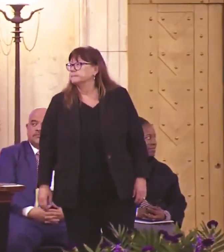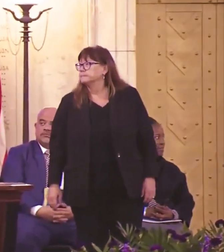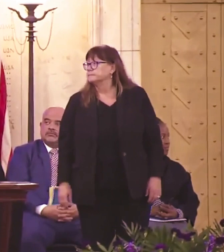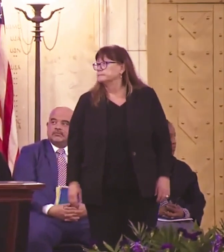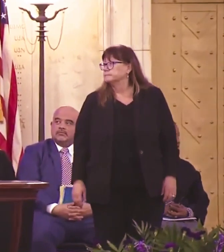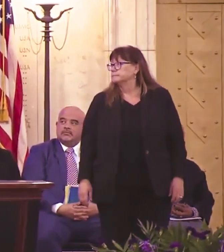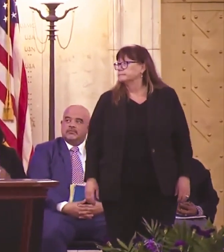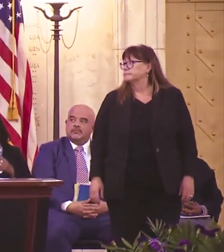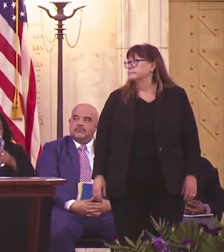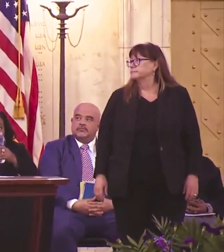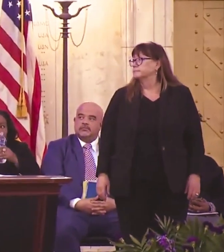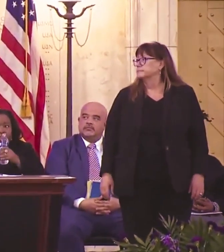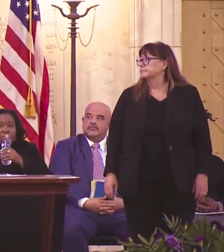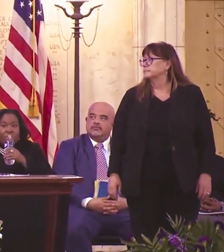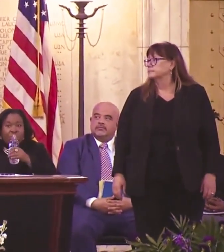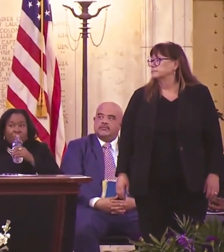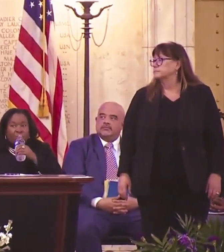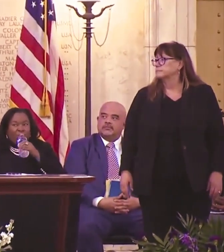You're broken down and